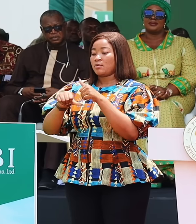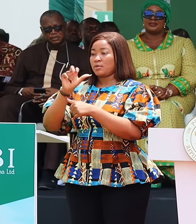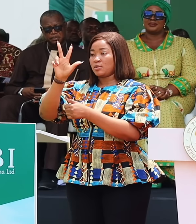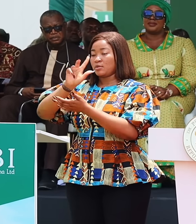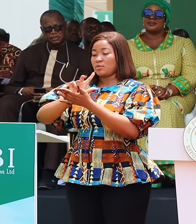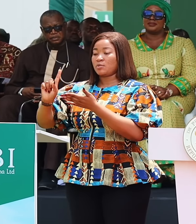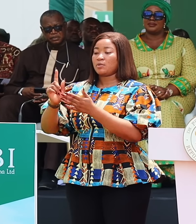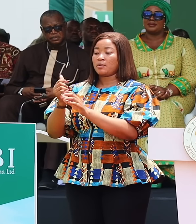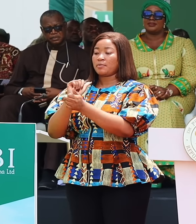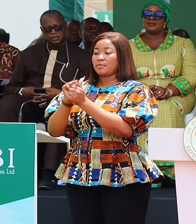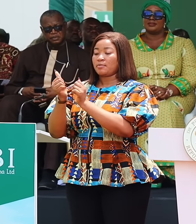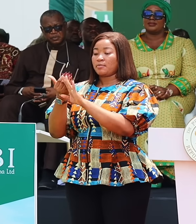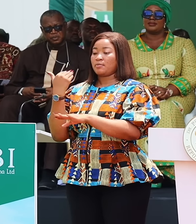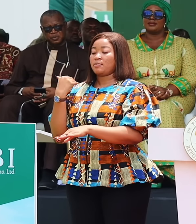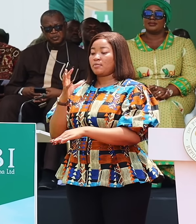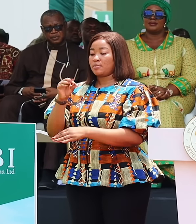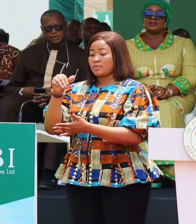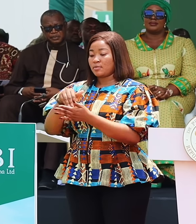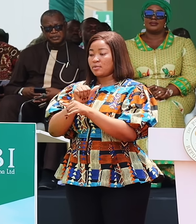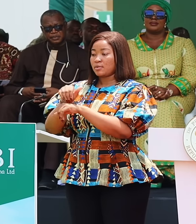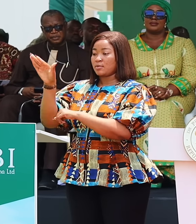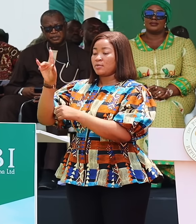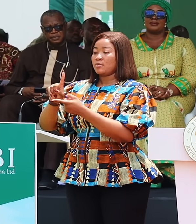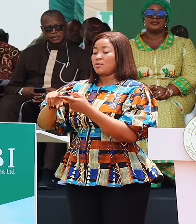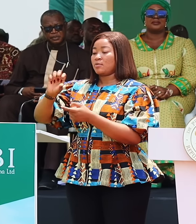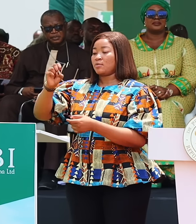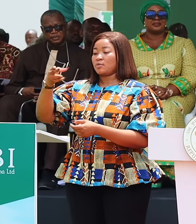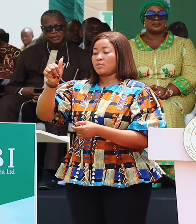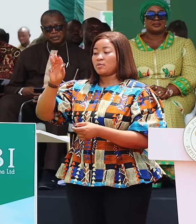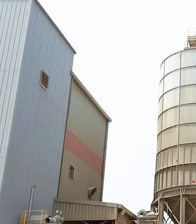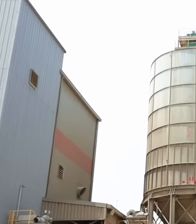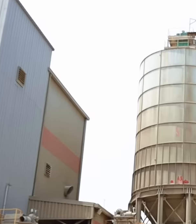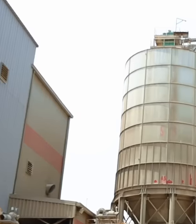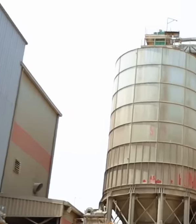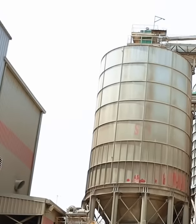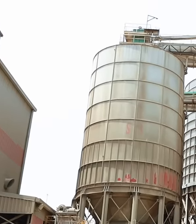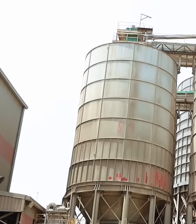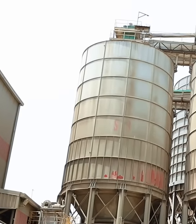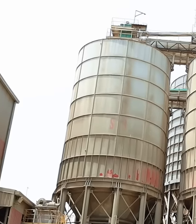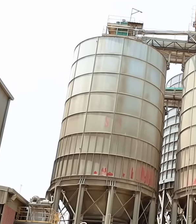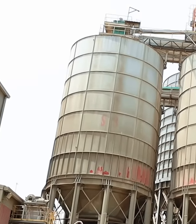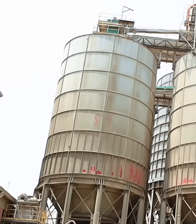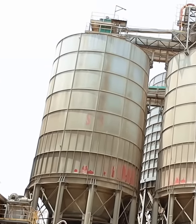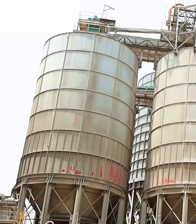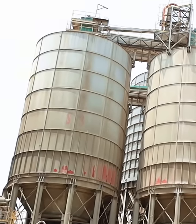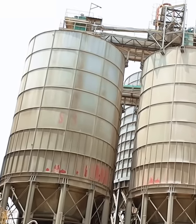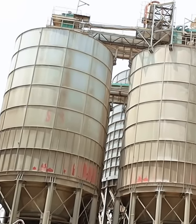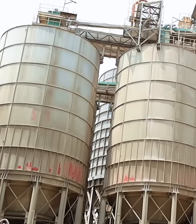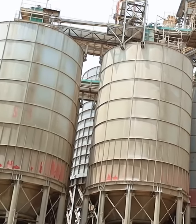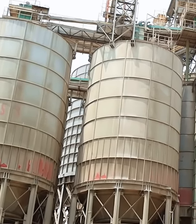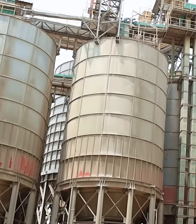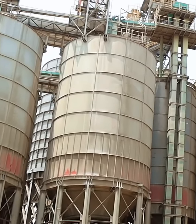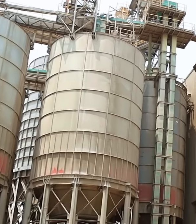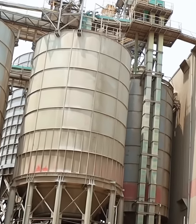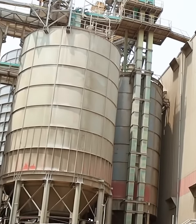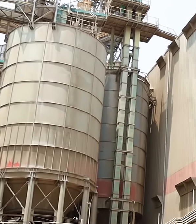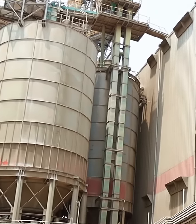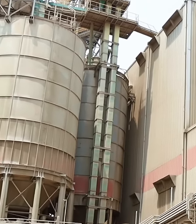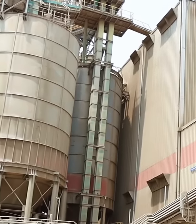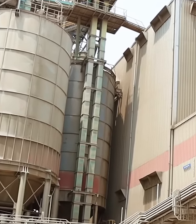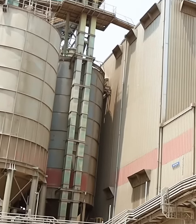weeks ago. And then again, she dragged me to Shama, to the Twyfoid Ceramic Industrial